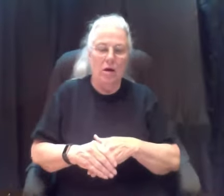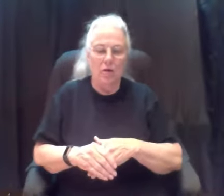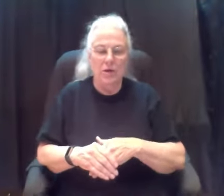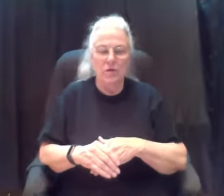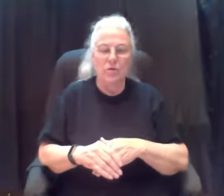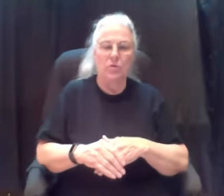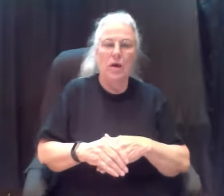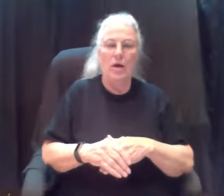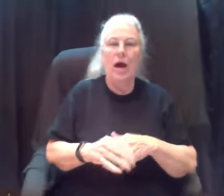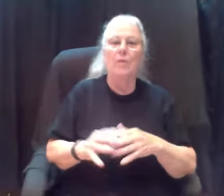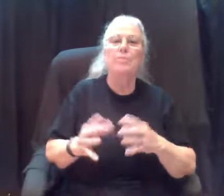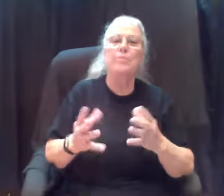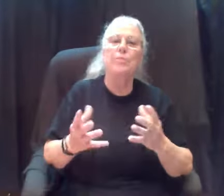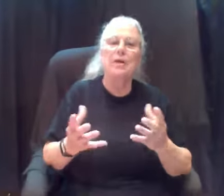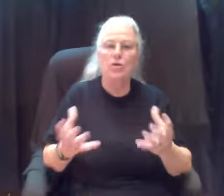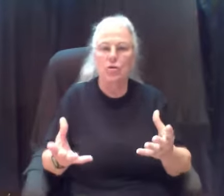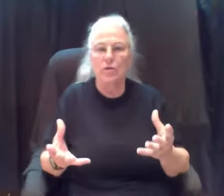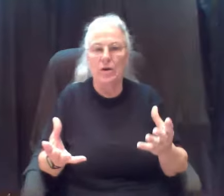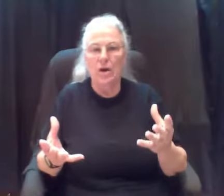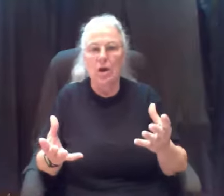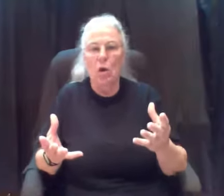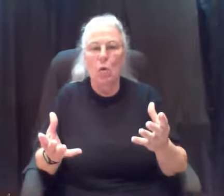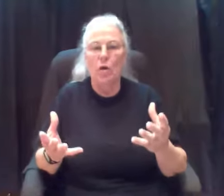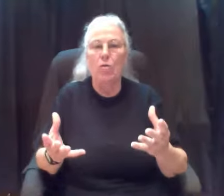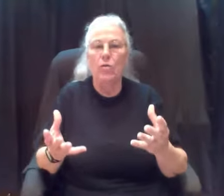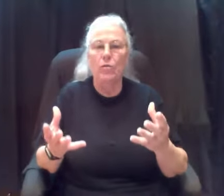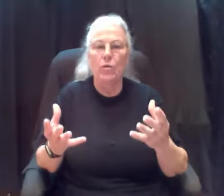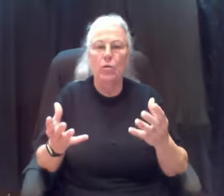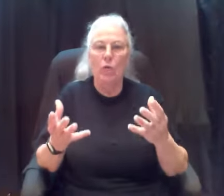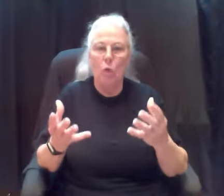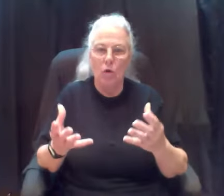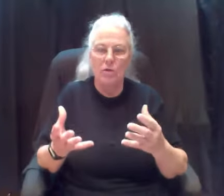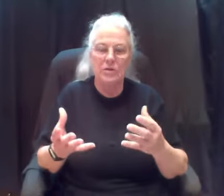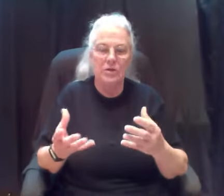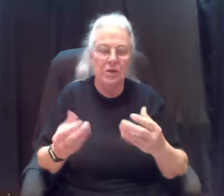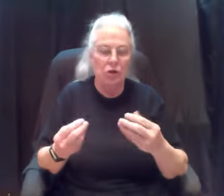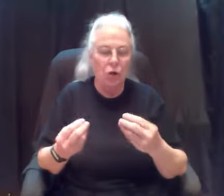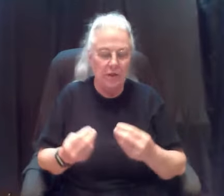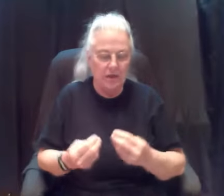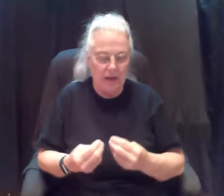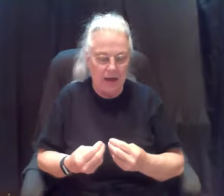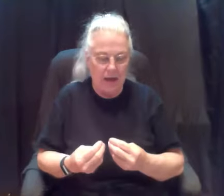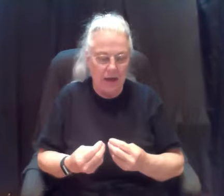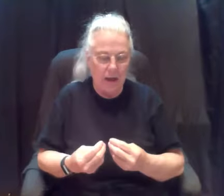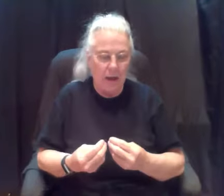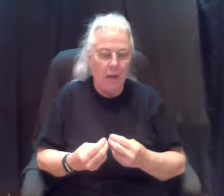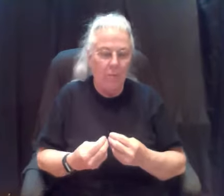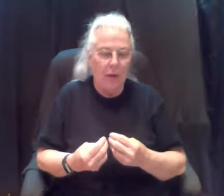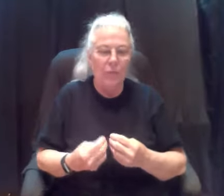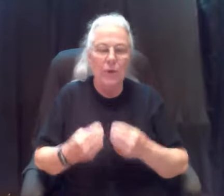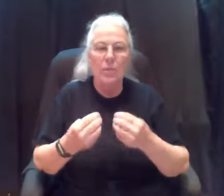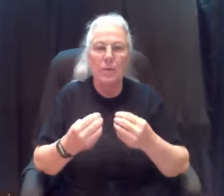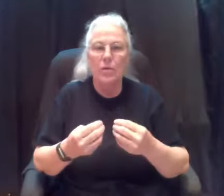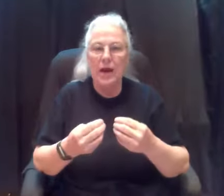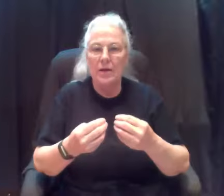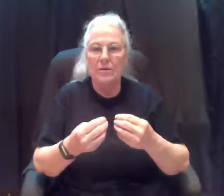going to make sure that we go through the words that you're going to need, but remember that there